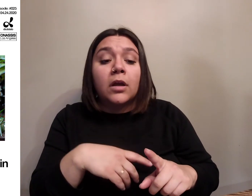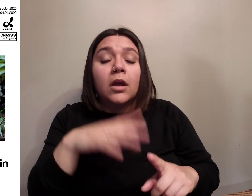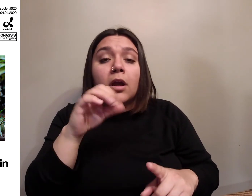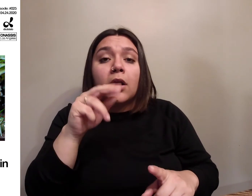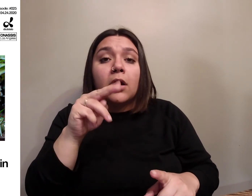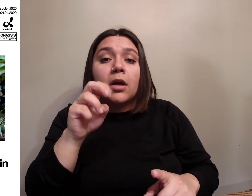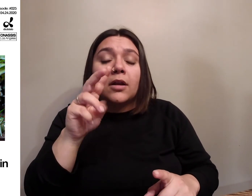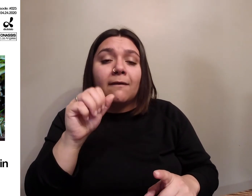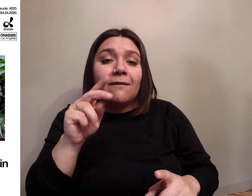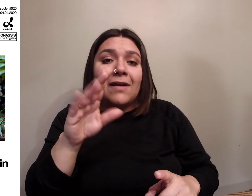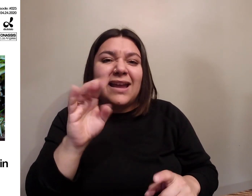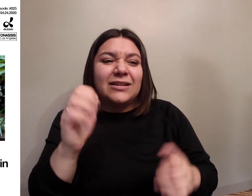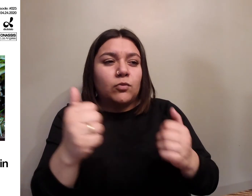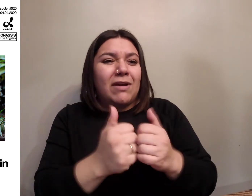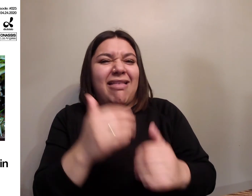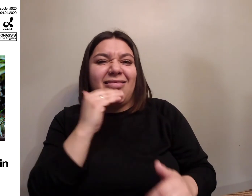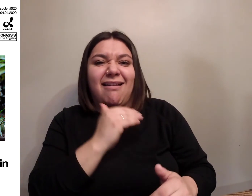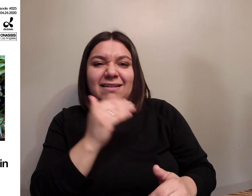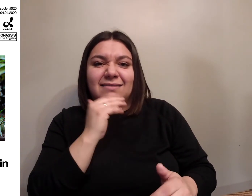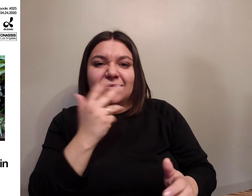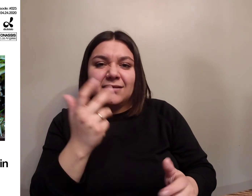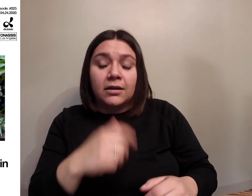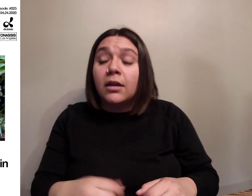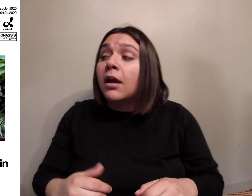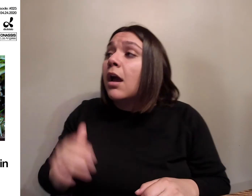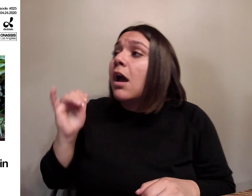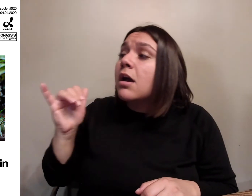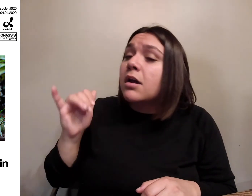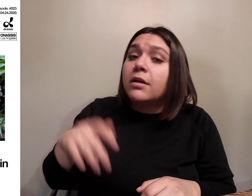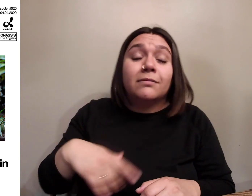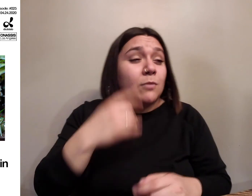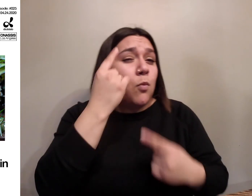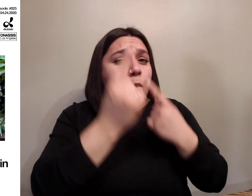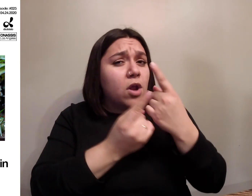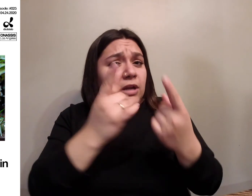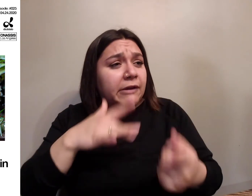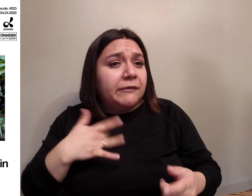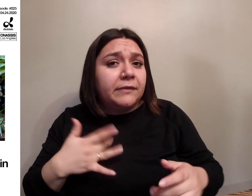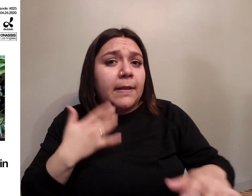Elif, can I thank you enough? Well, I can say thank